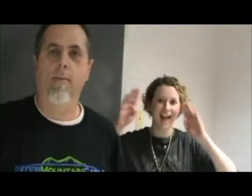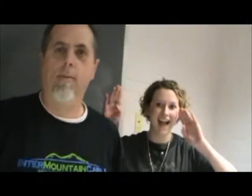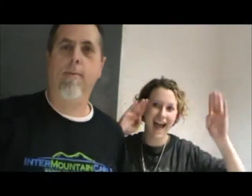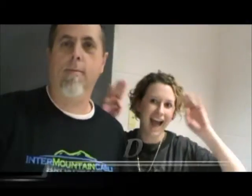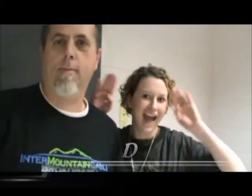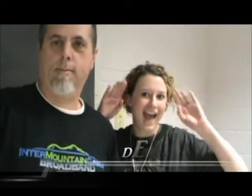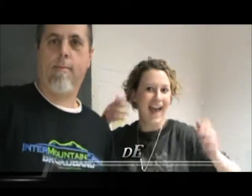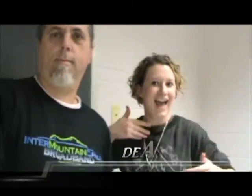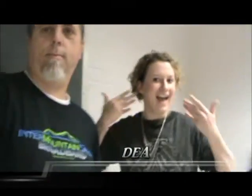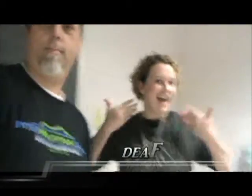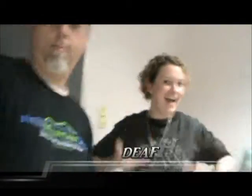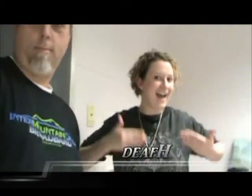how are you, Mark?